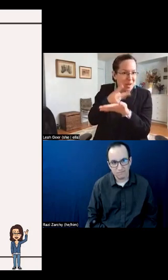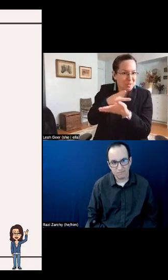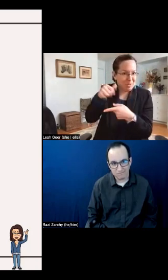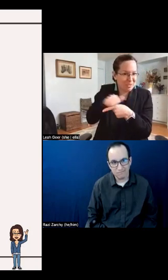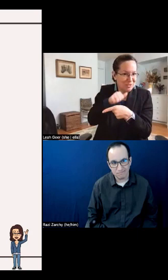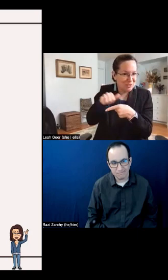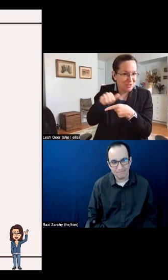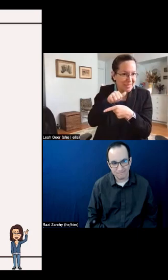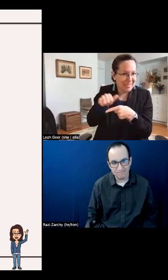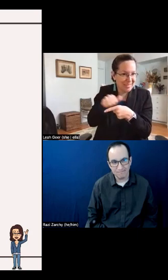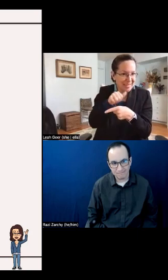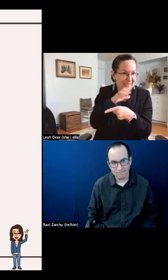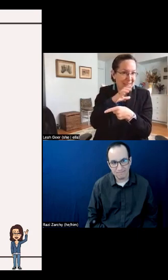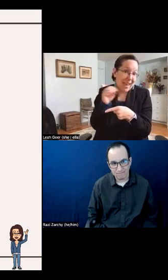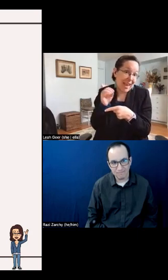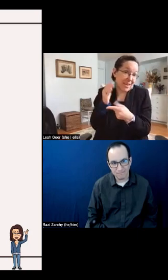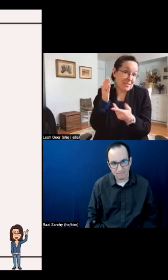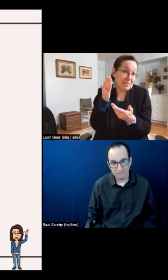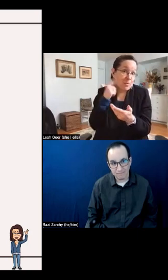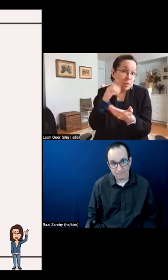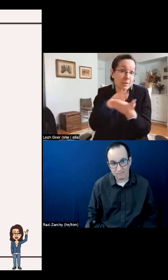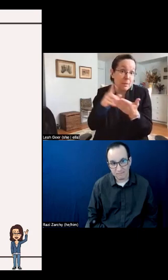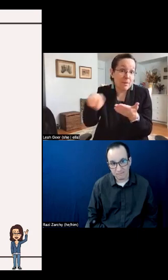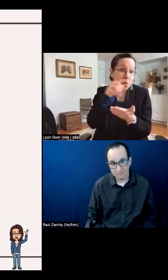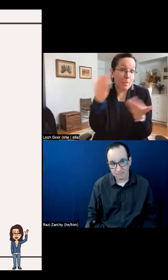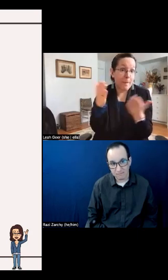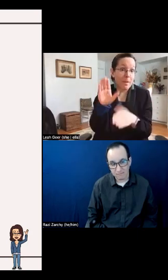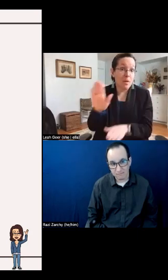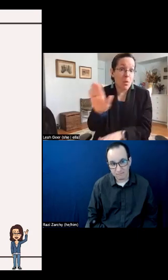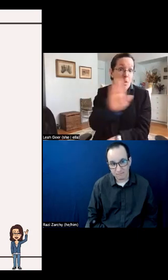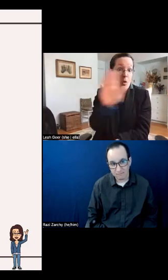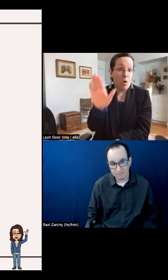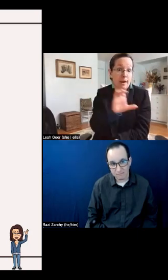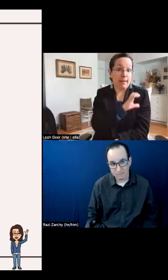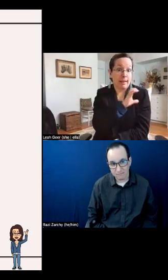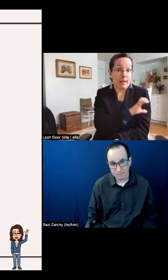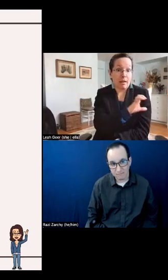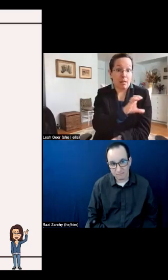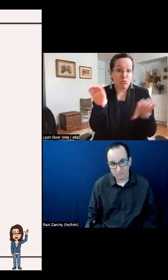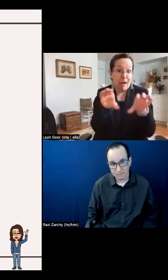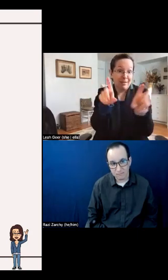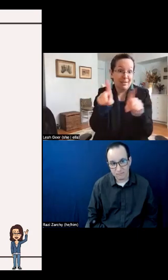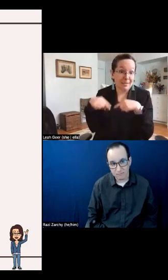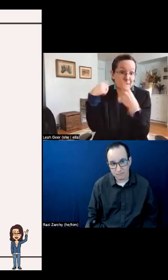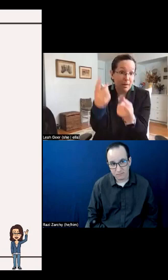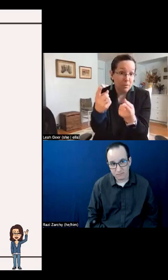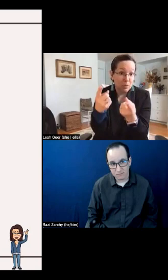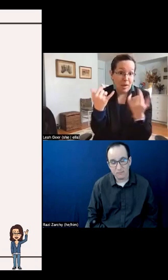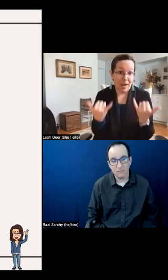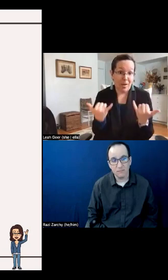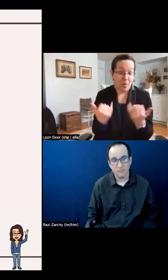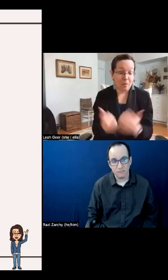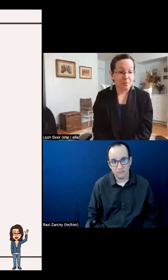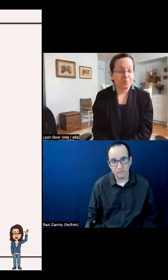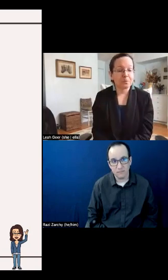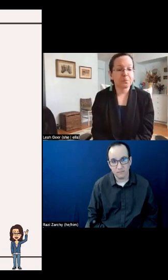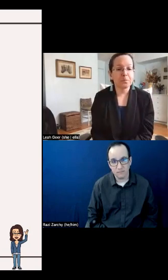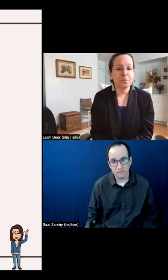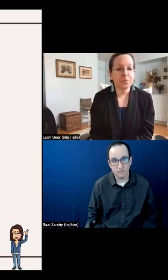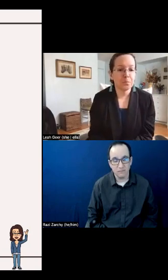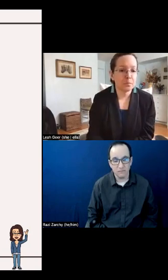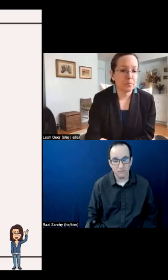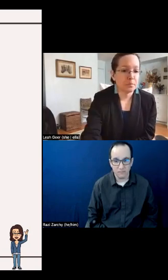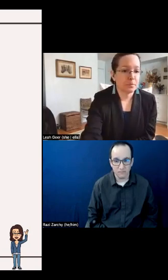biases that needs to happen from what our graduate instructors imbued in us and what it looks like with your